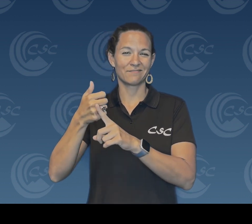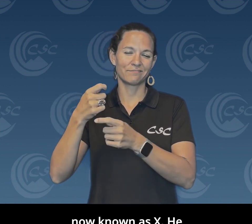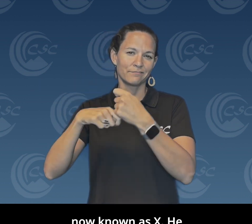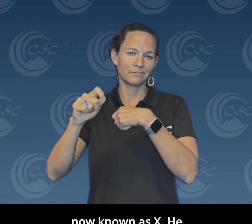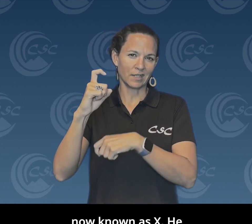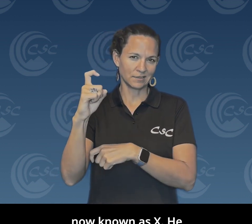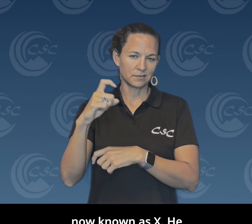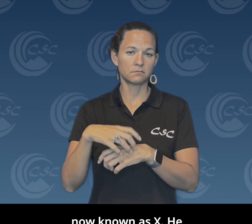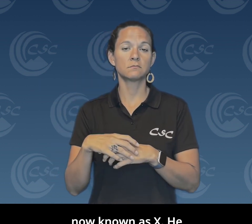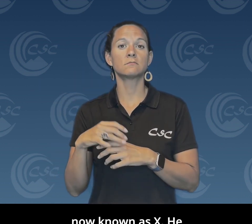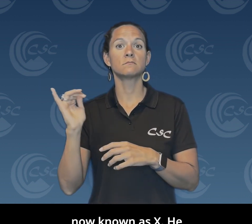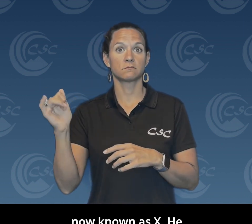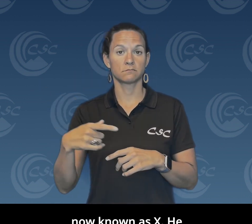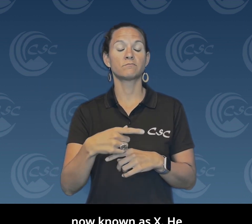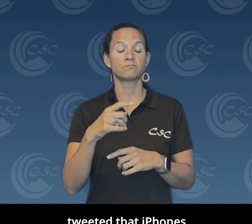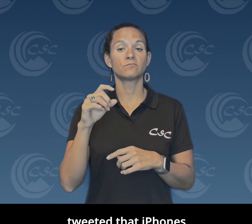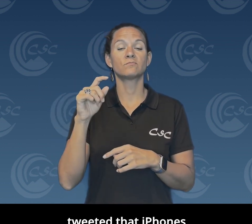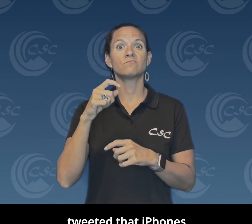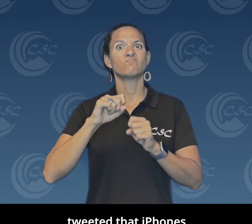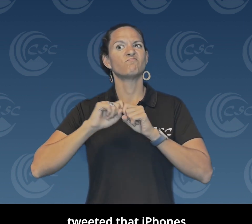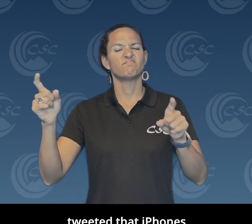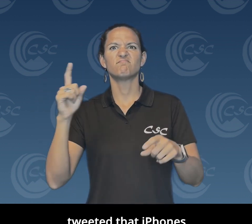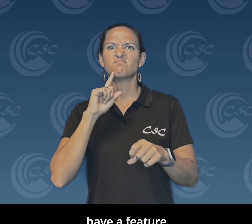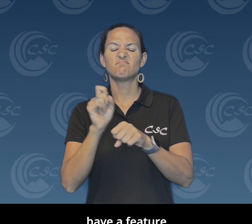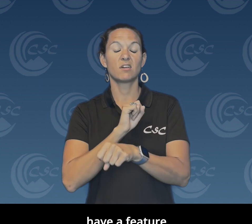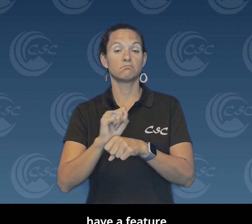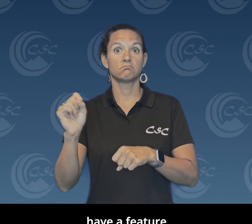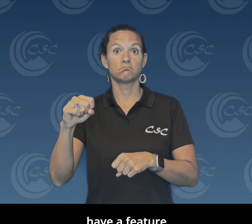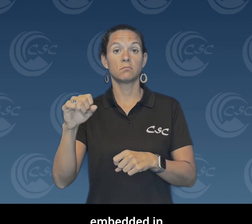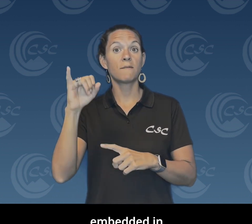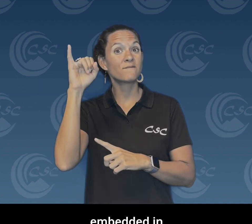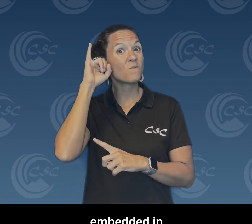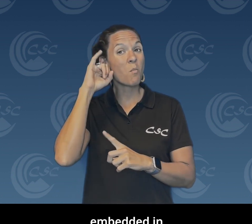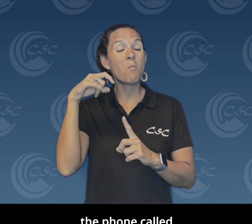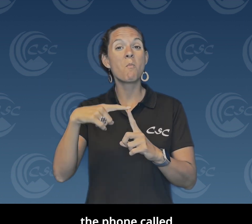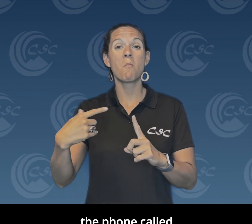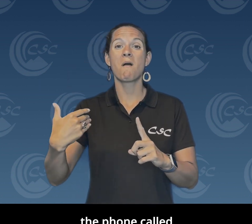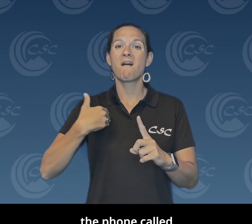now known as X. He tweeted that iPhones have a feature embedded in the phone called